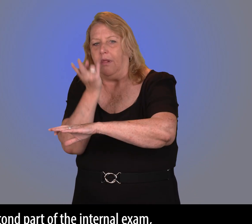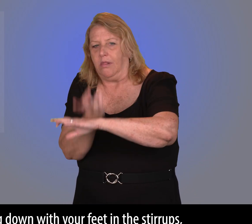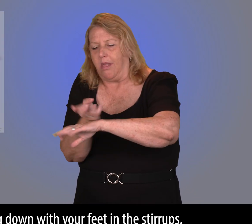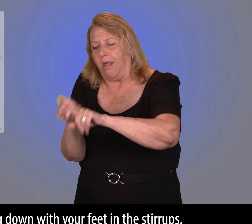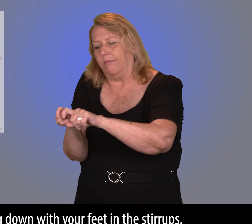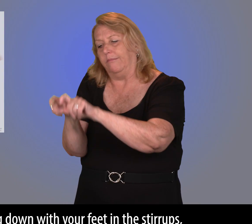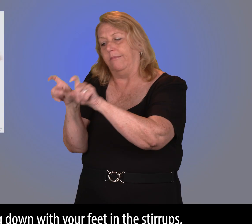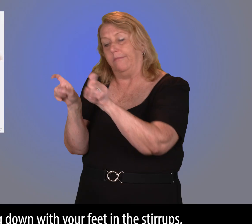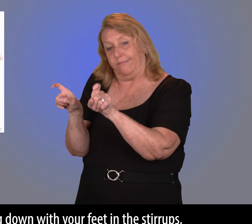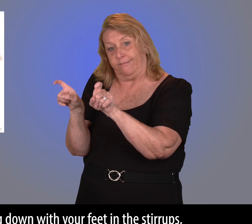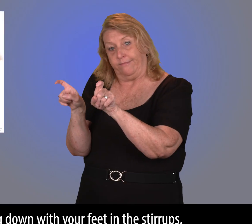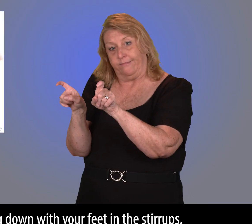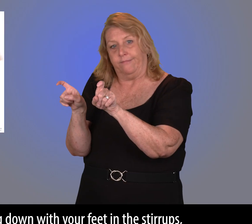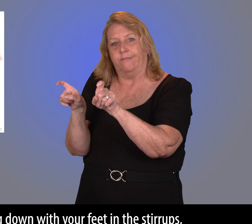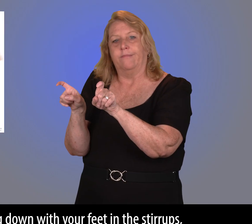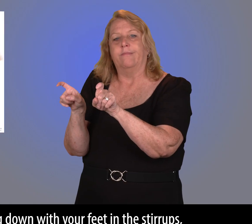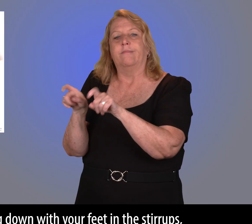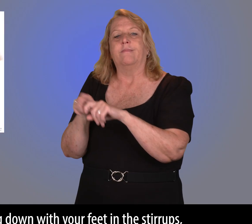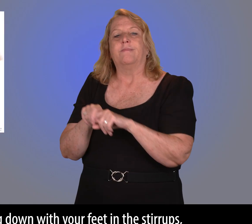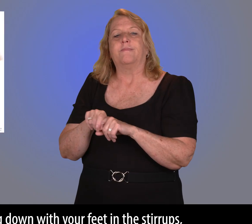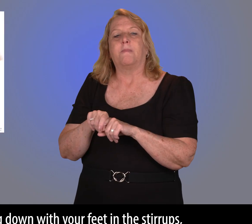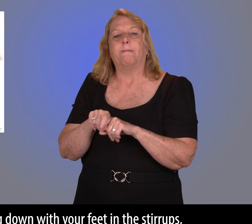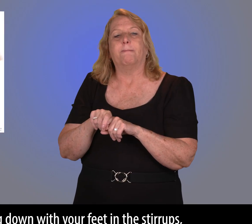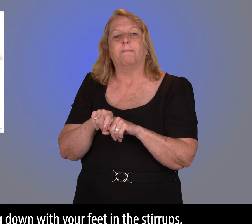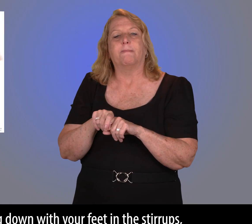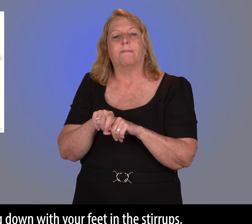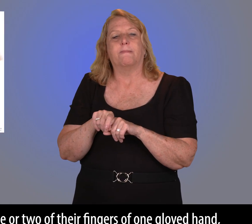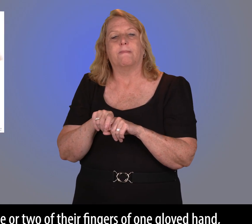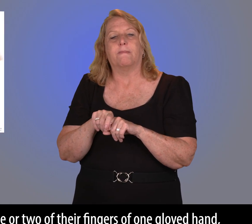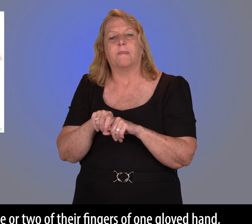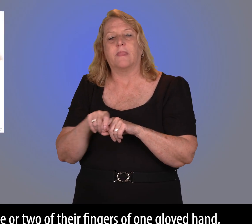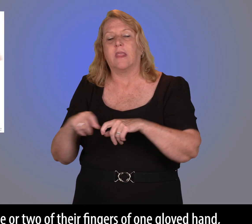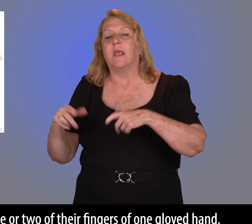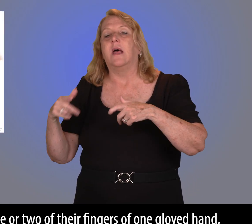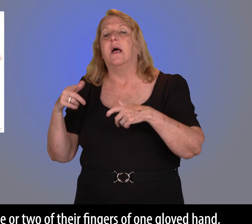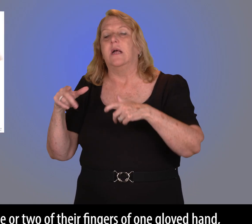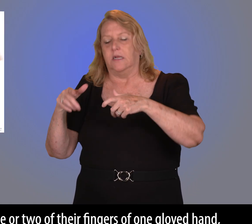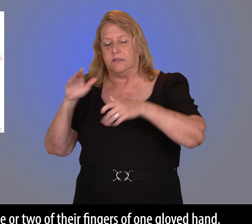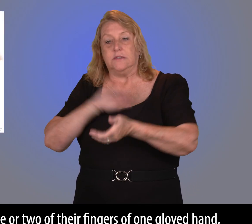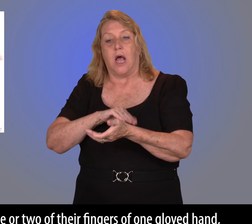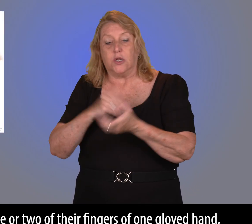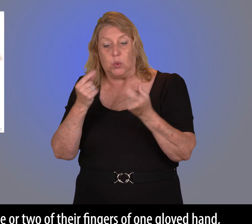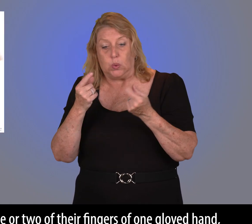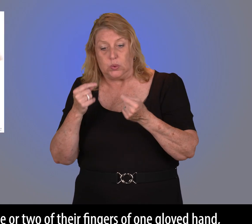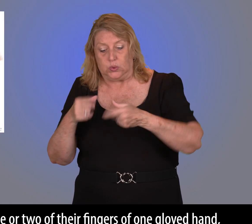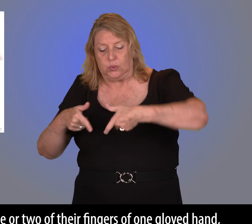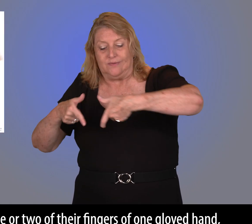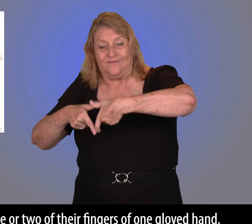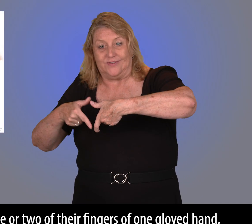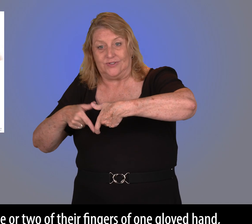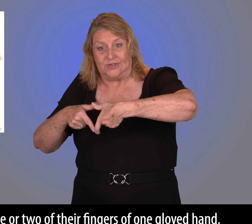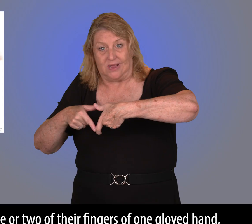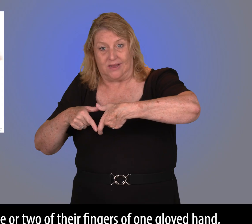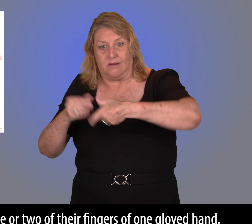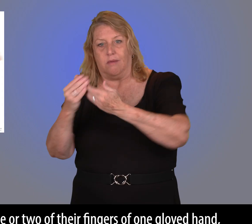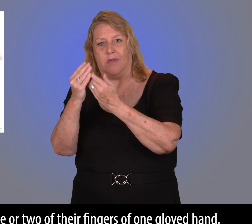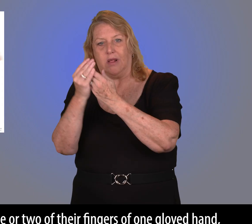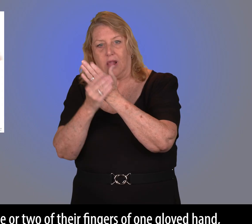while still laying down with your feet in the stirrups, the doctor will place one or two of their fingers of one